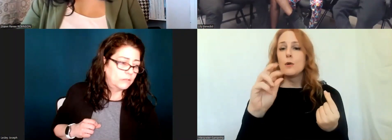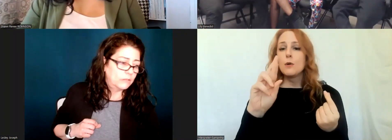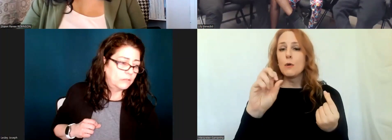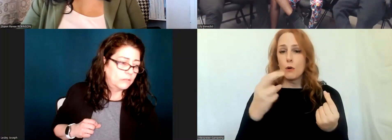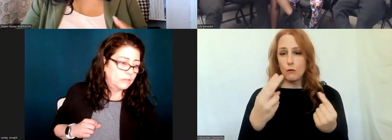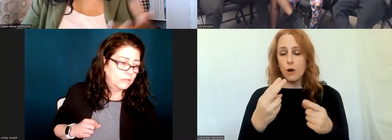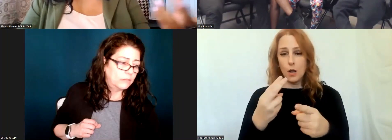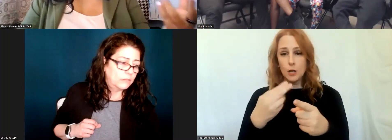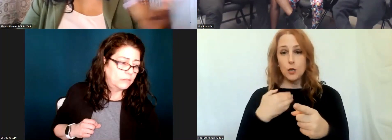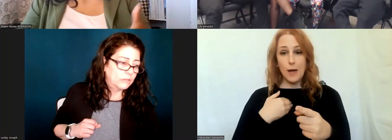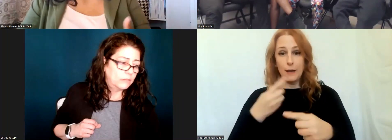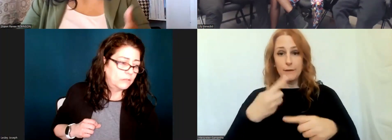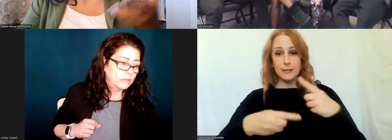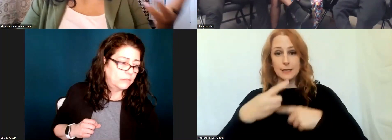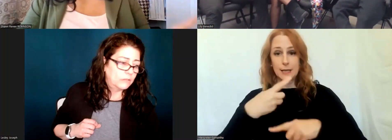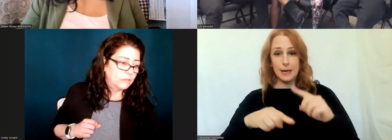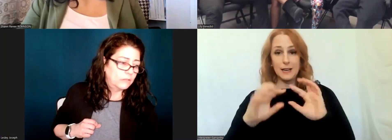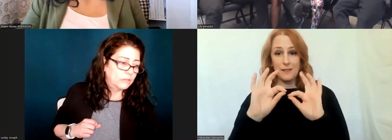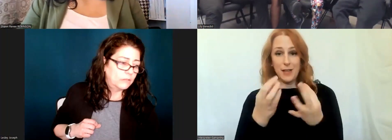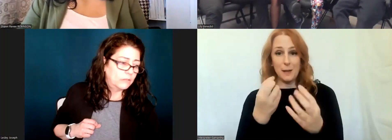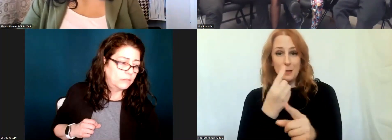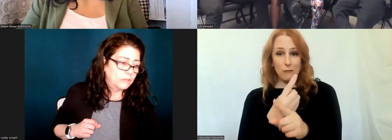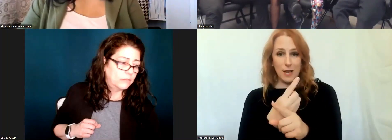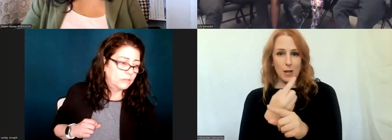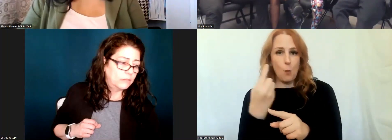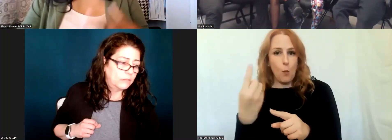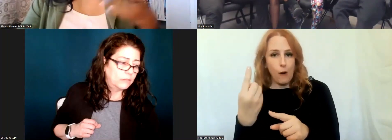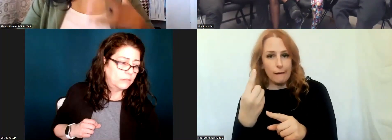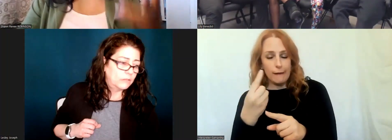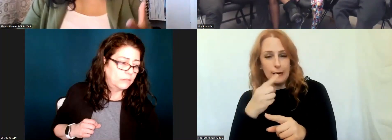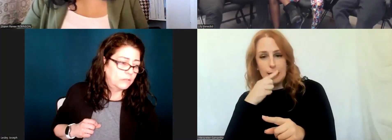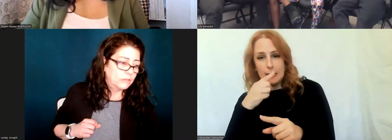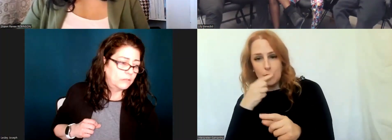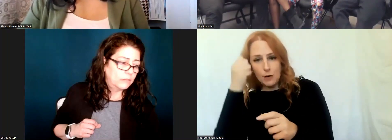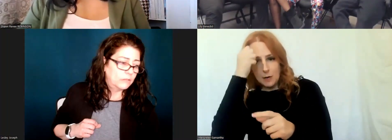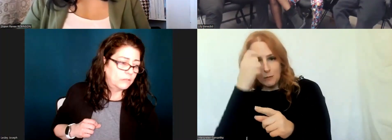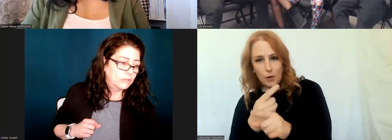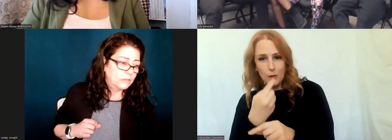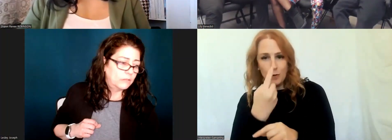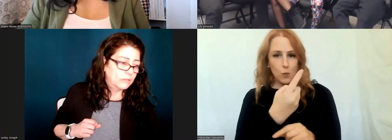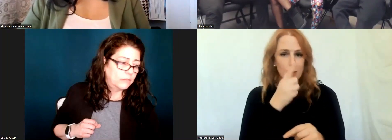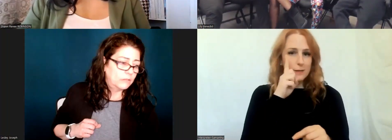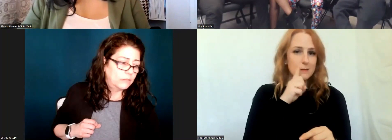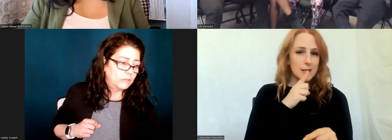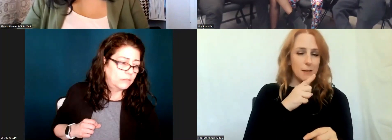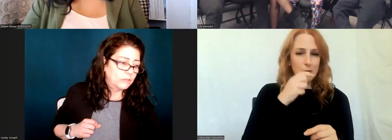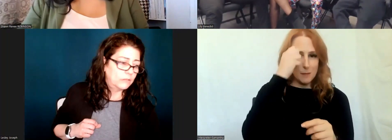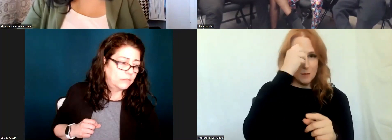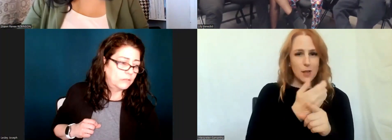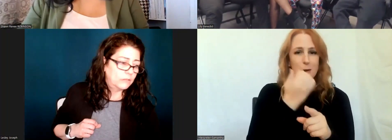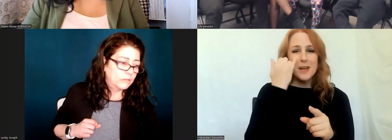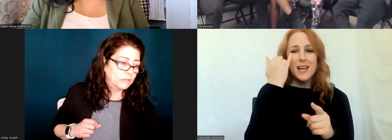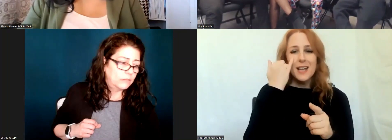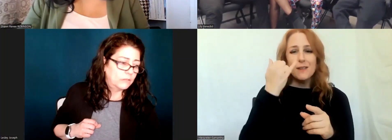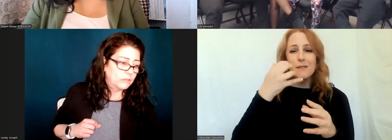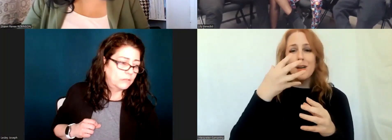have the signing family, one deaf, one hearing brother. So how do family functions work for you?